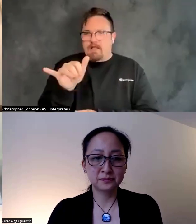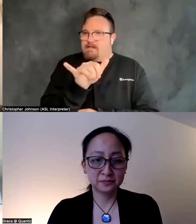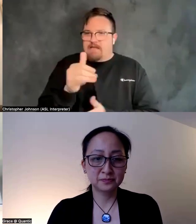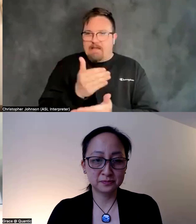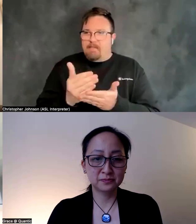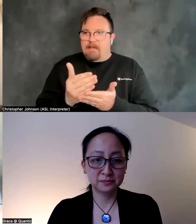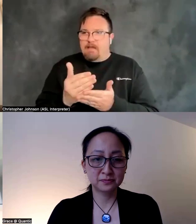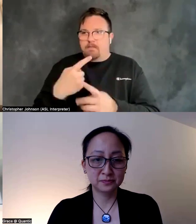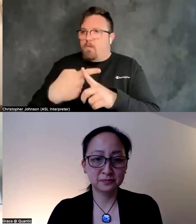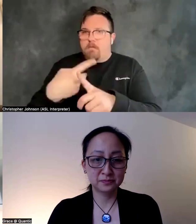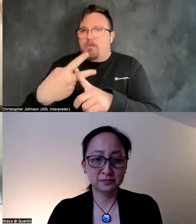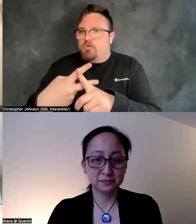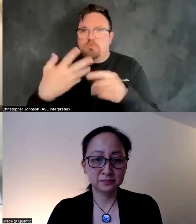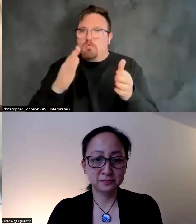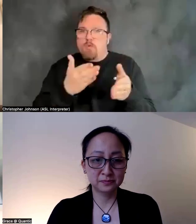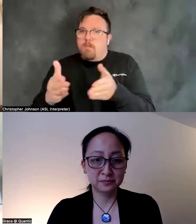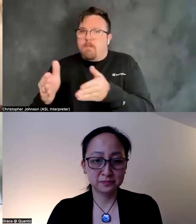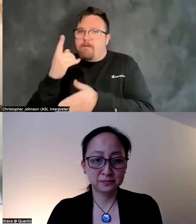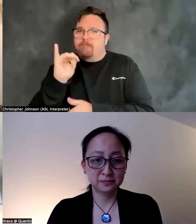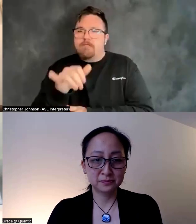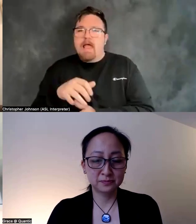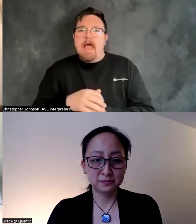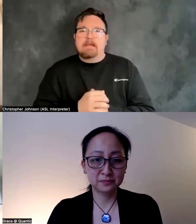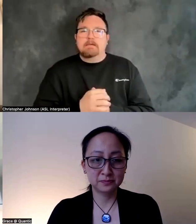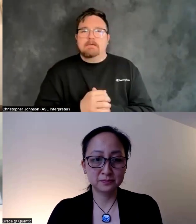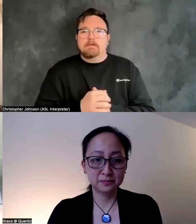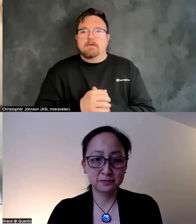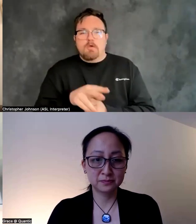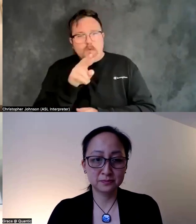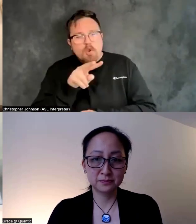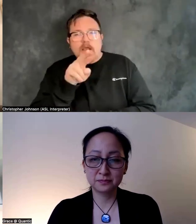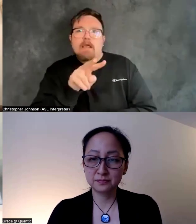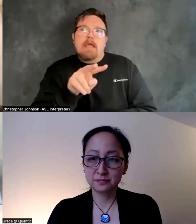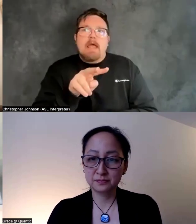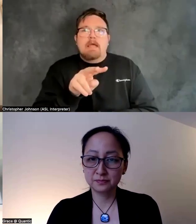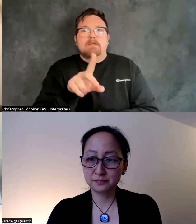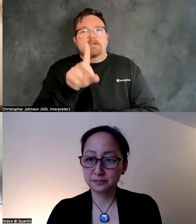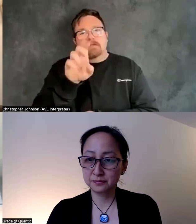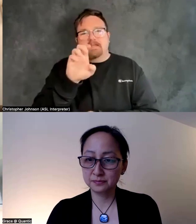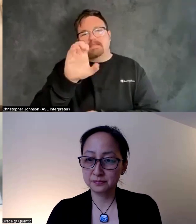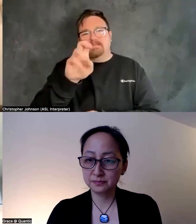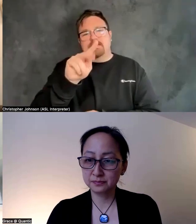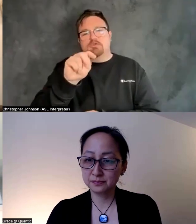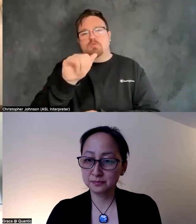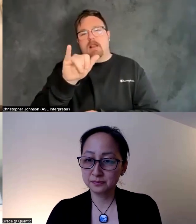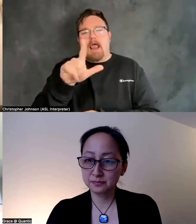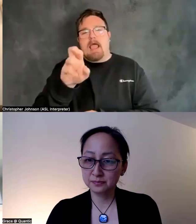So we are already in preparation for that, you know, looking at going decentralized, so to say.